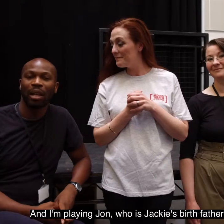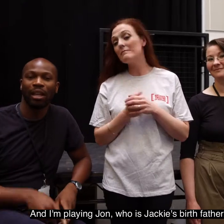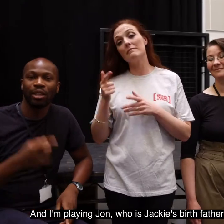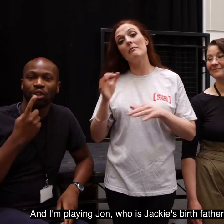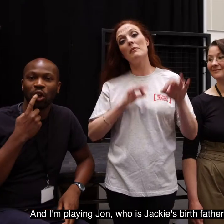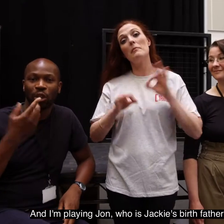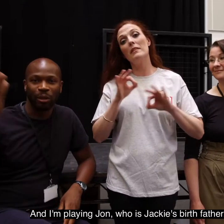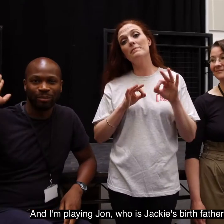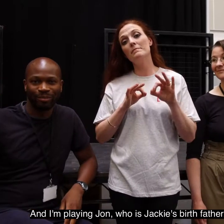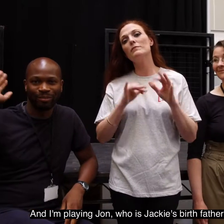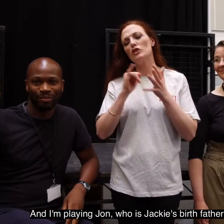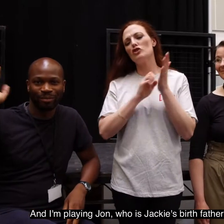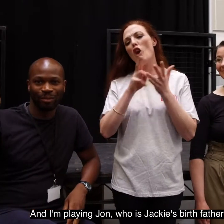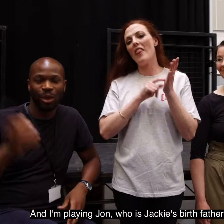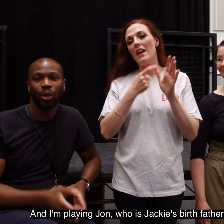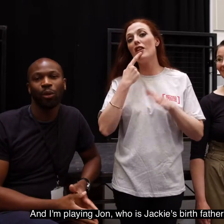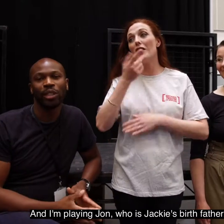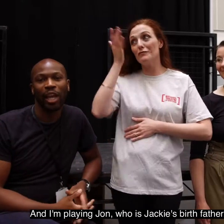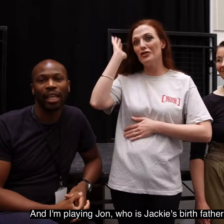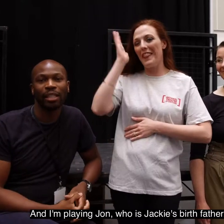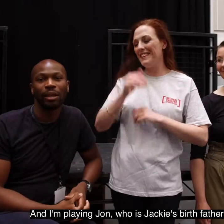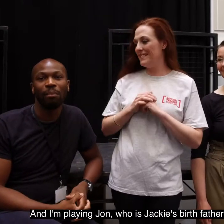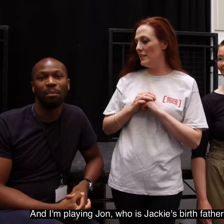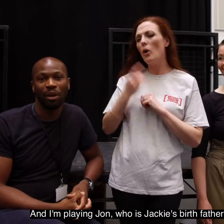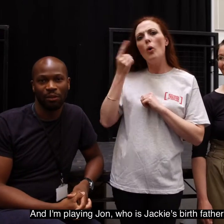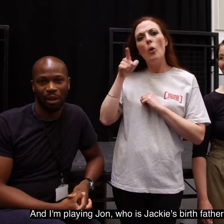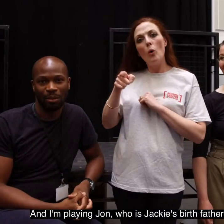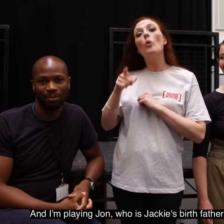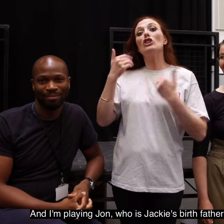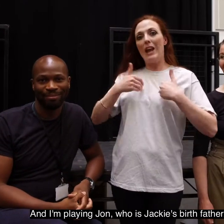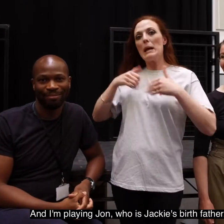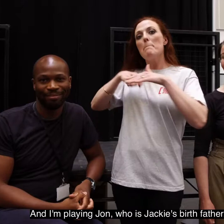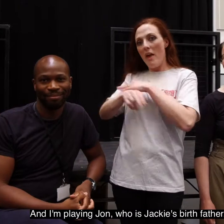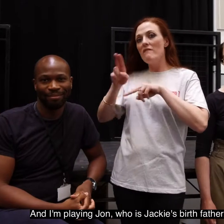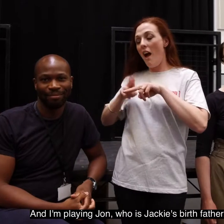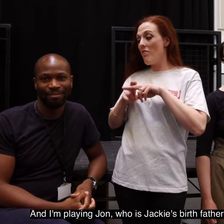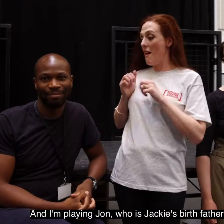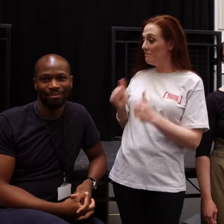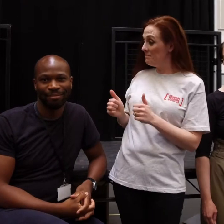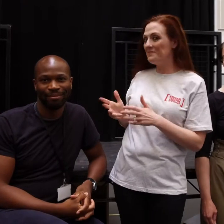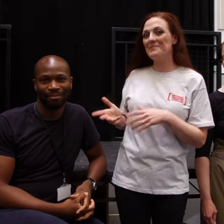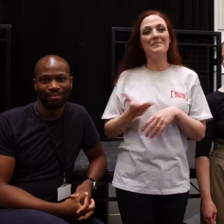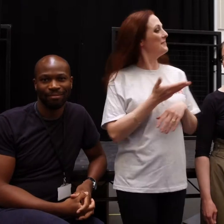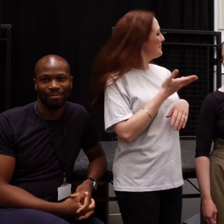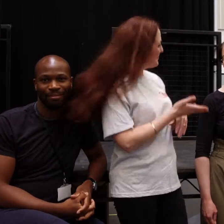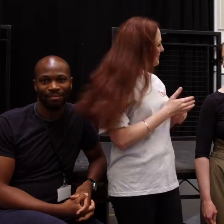and I'm playing Jonathan, who is Jackie's birth father.